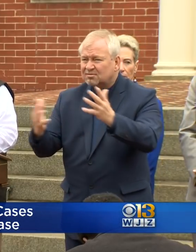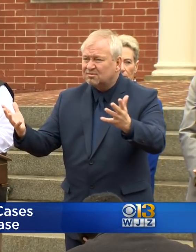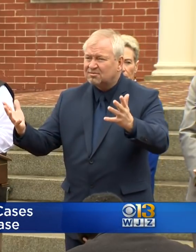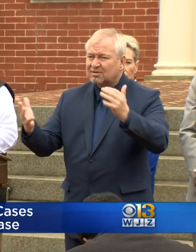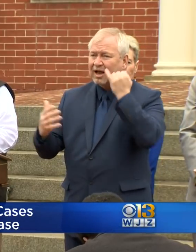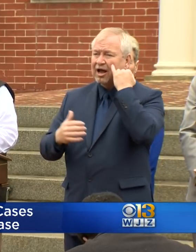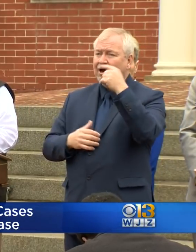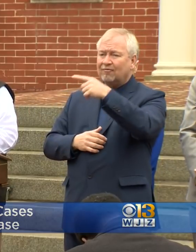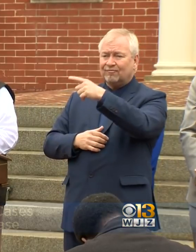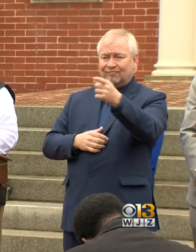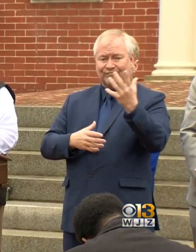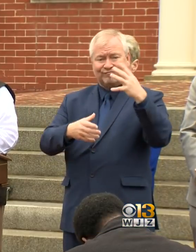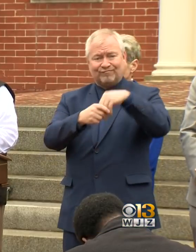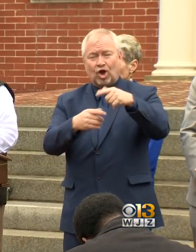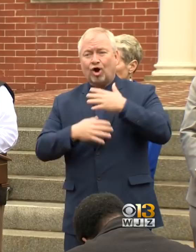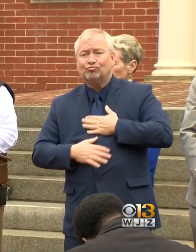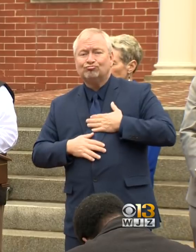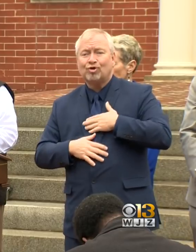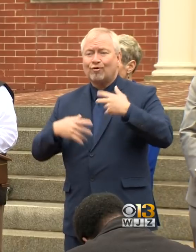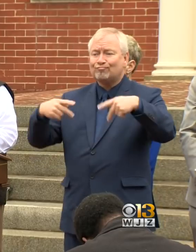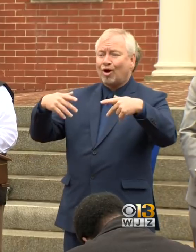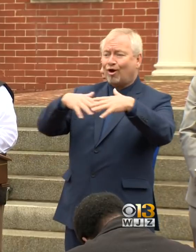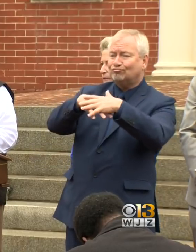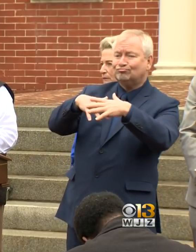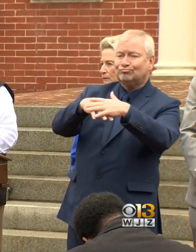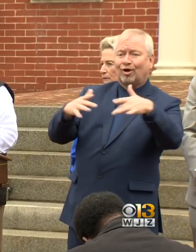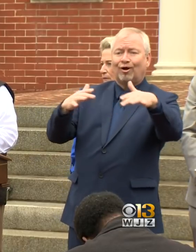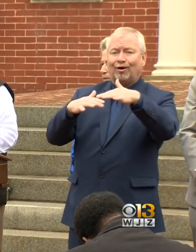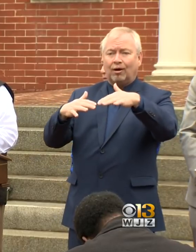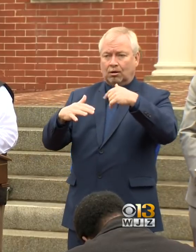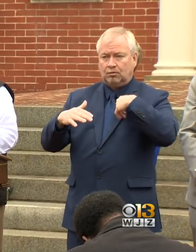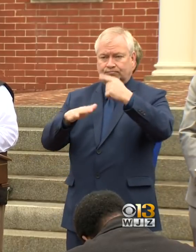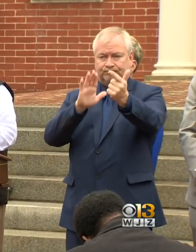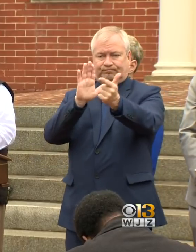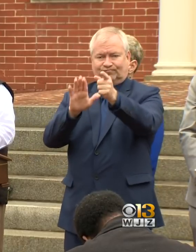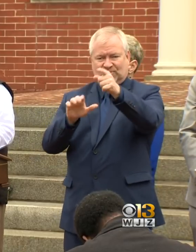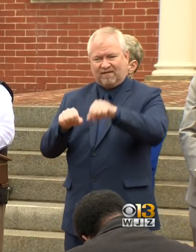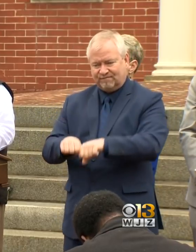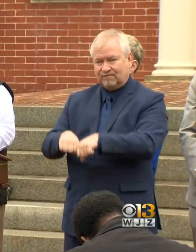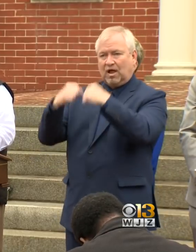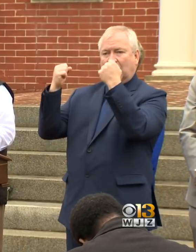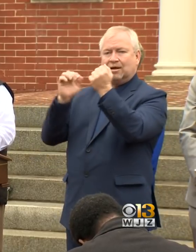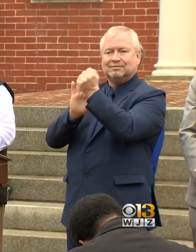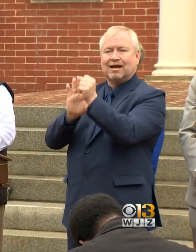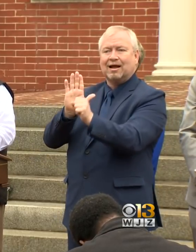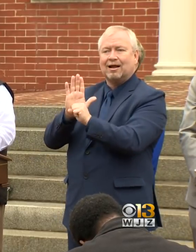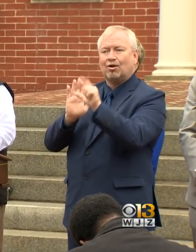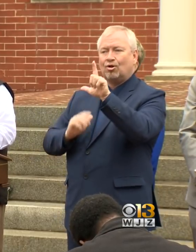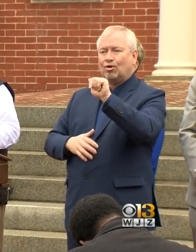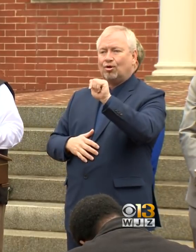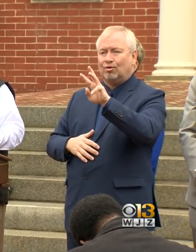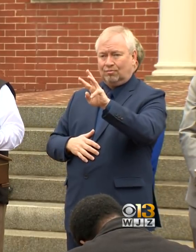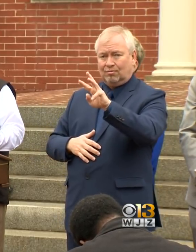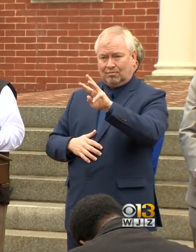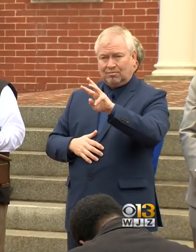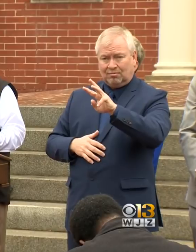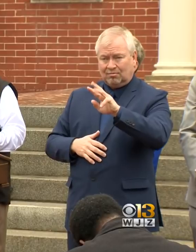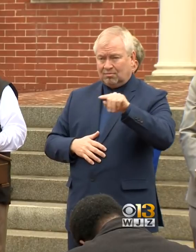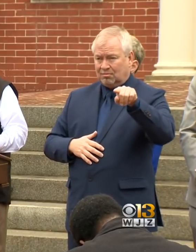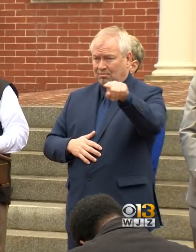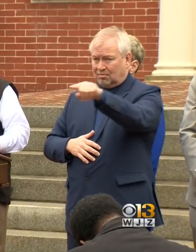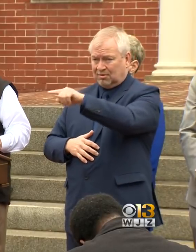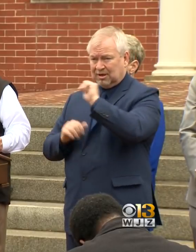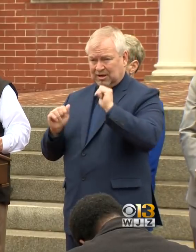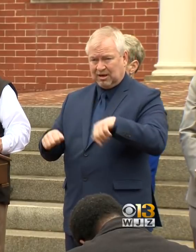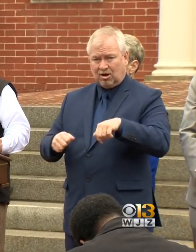this type of activity, you are in violation of state law and you are endangering the lives